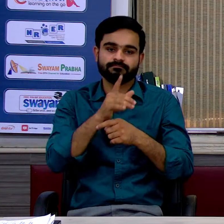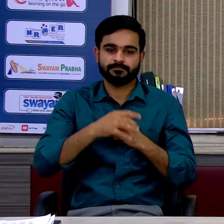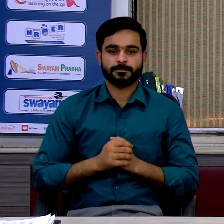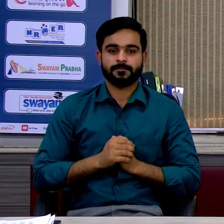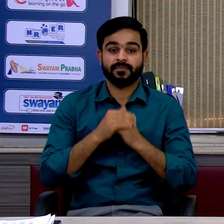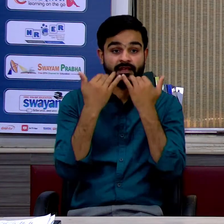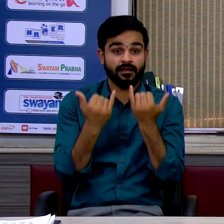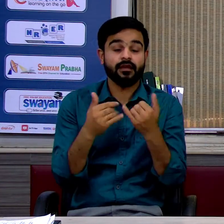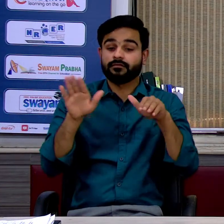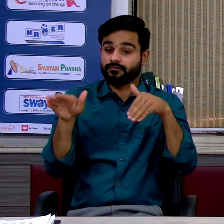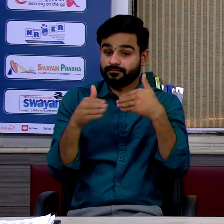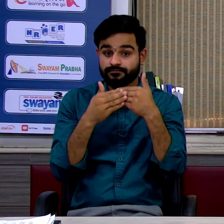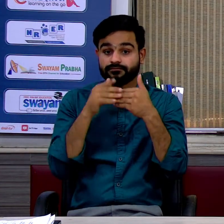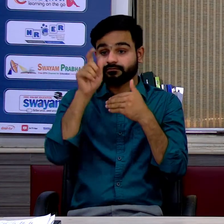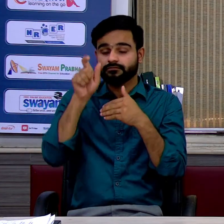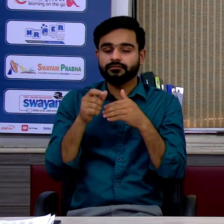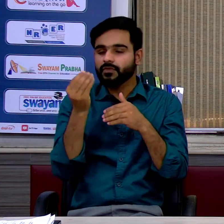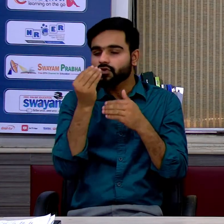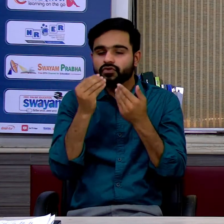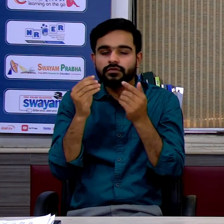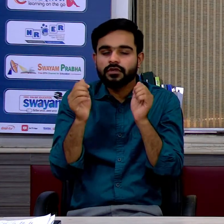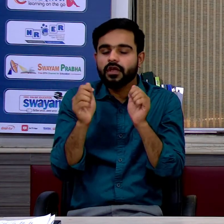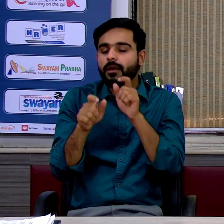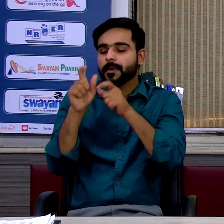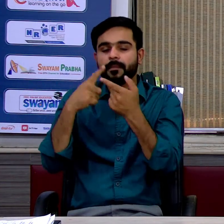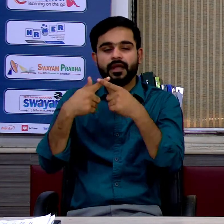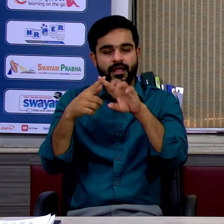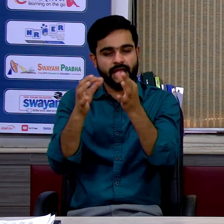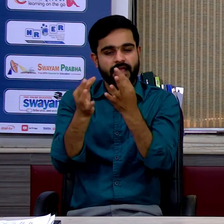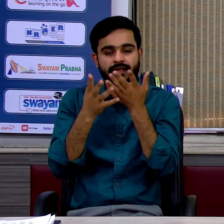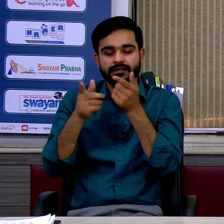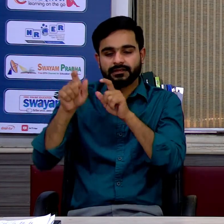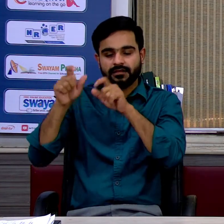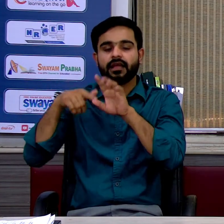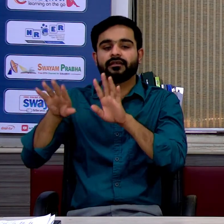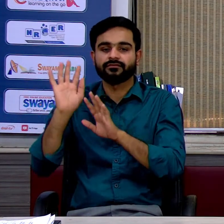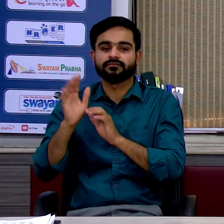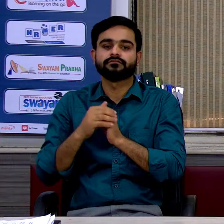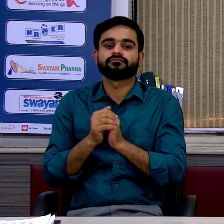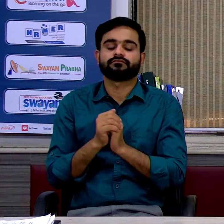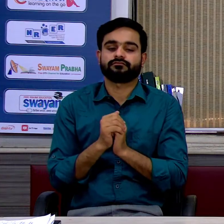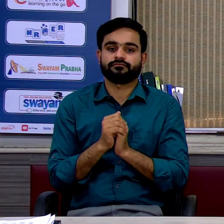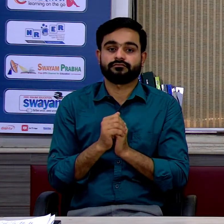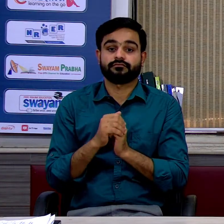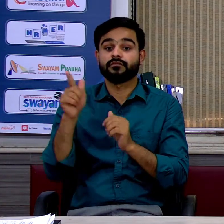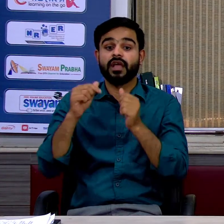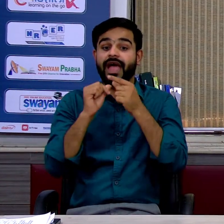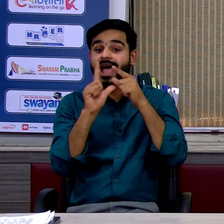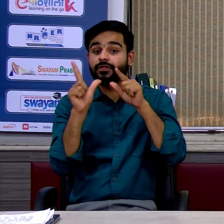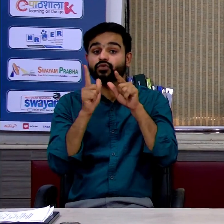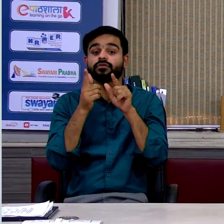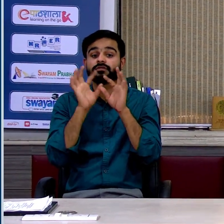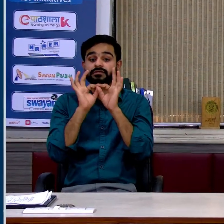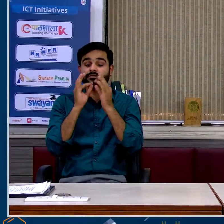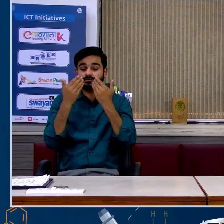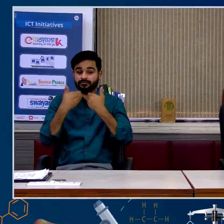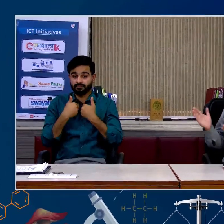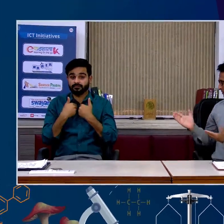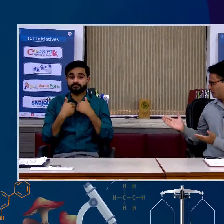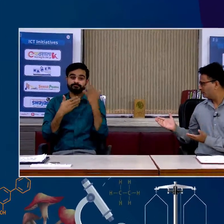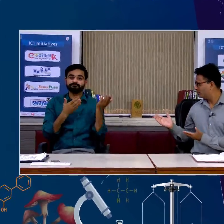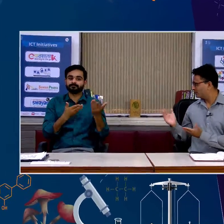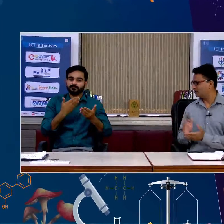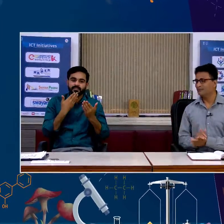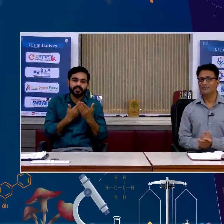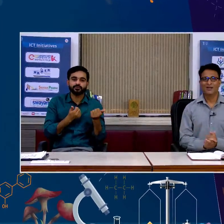Now, let me introduce a couple of experts today. As you can see in the studio, I've got Mr. Atul Kumar, sign language interpreter. I welcome